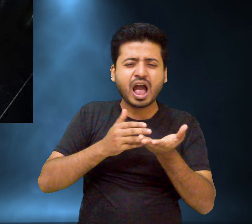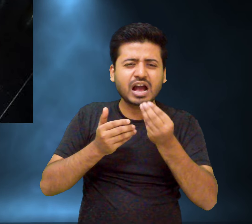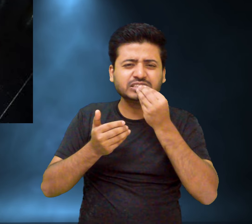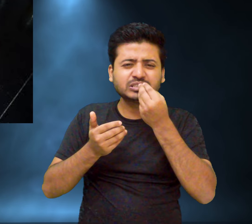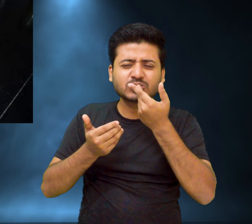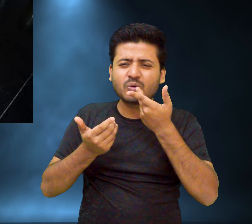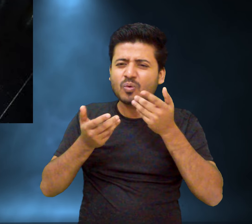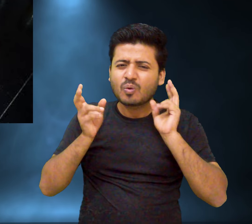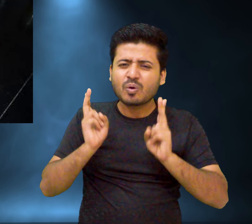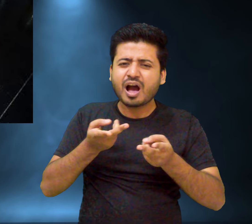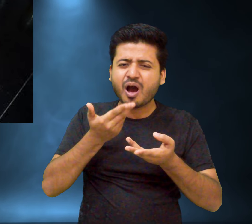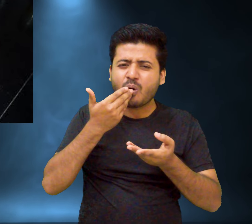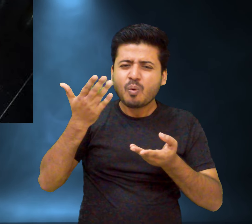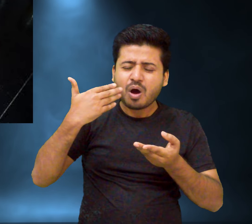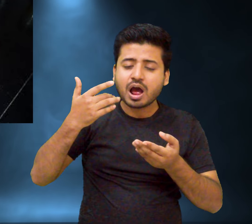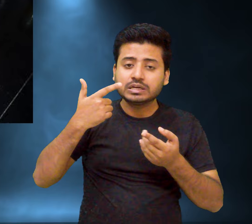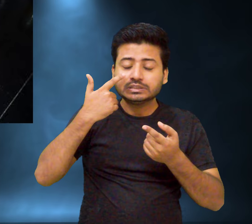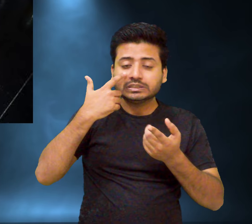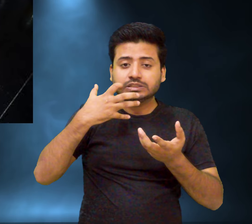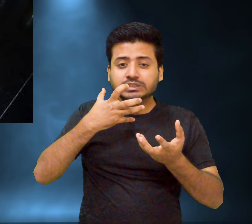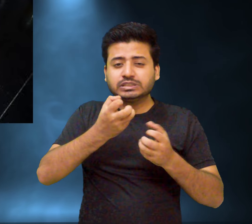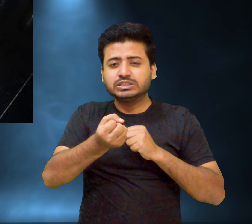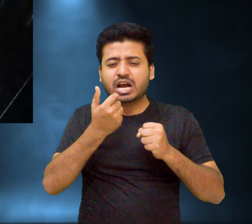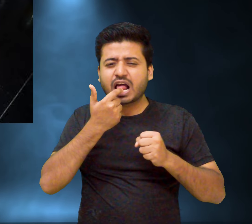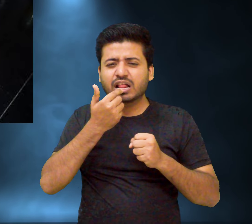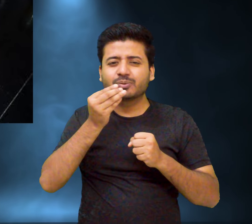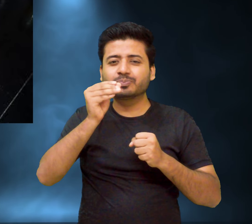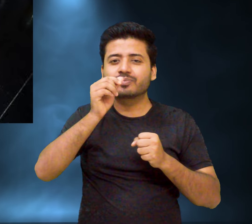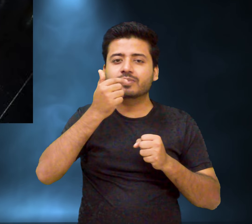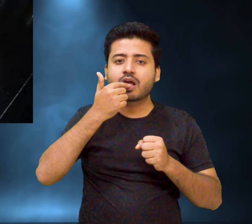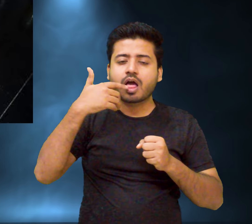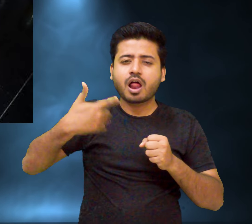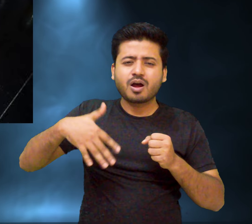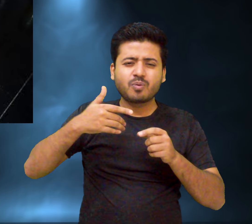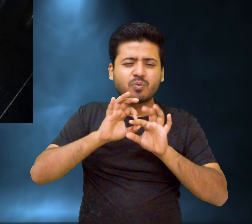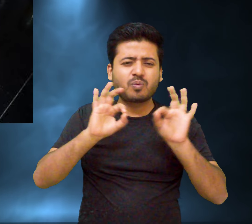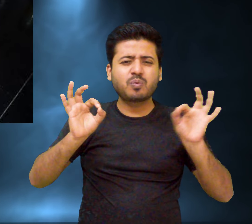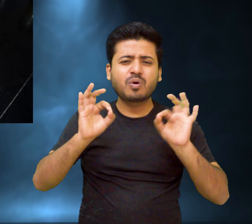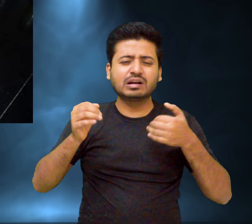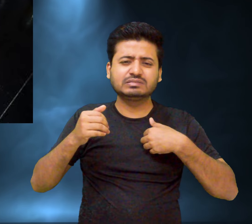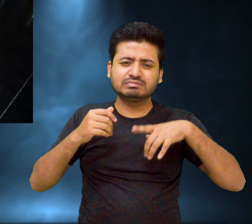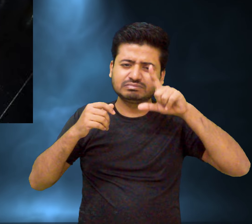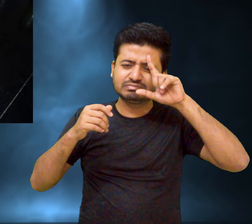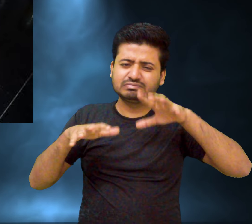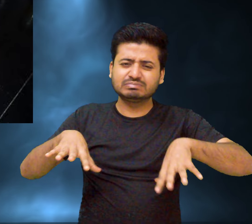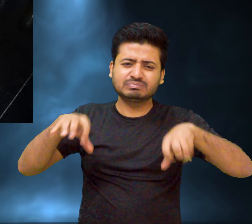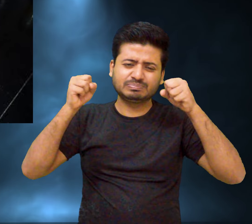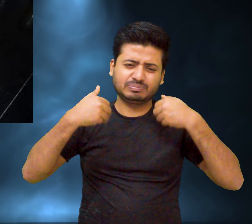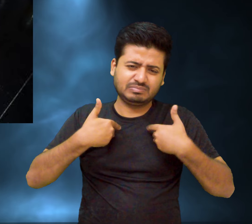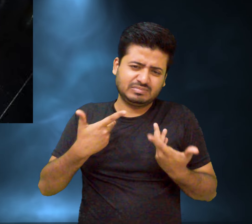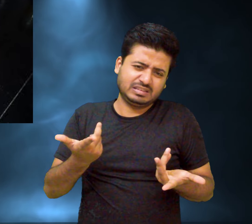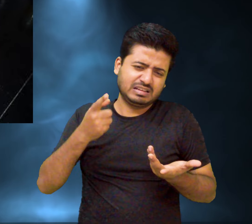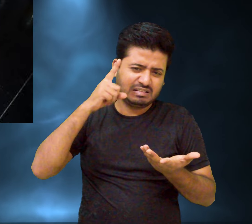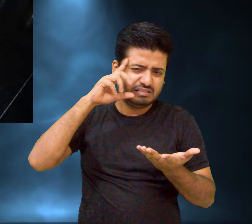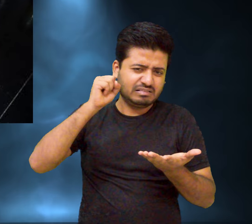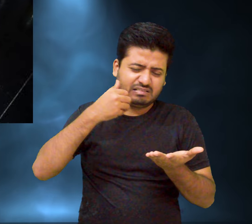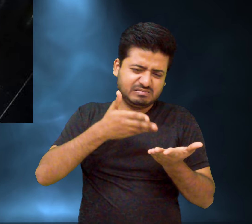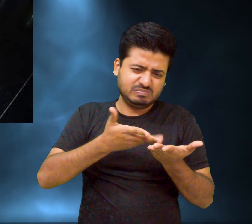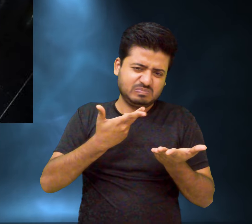black peppercorns will sink to the bottom. Fake. Adulterated black pepper contains lighter papaya seeds, which will float on the water's